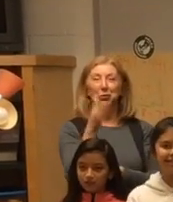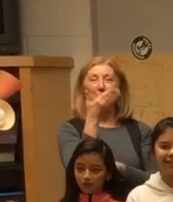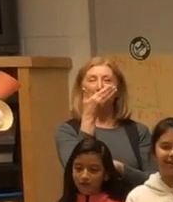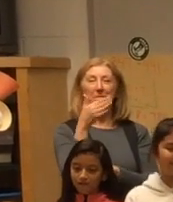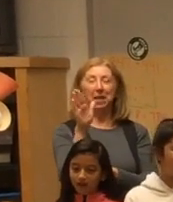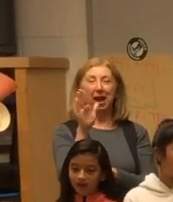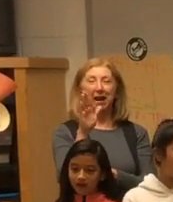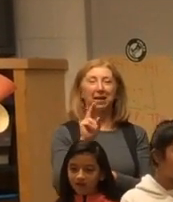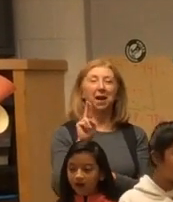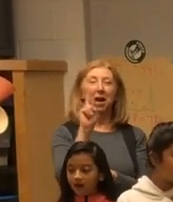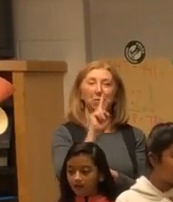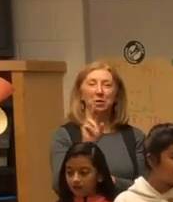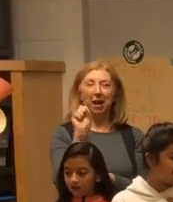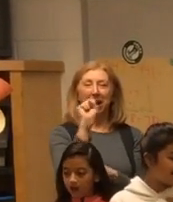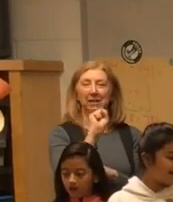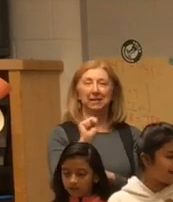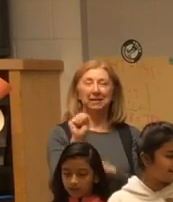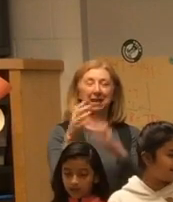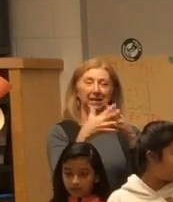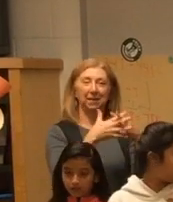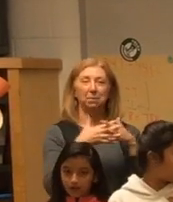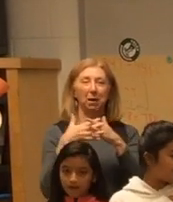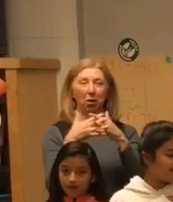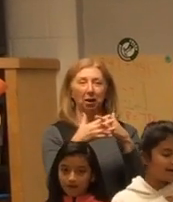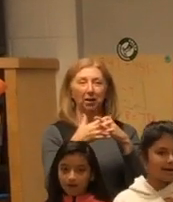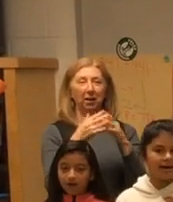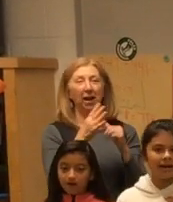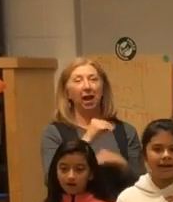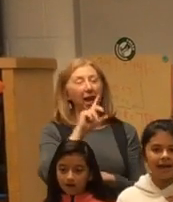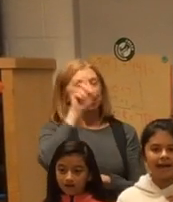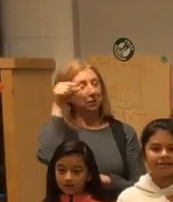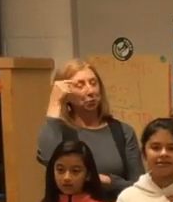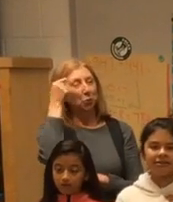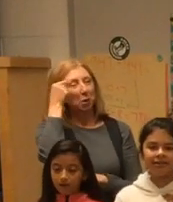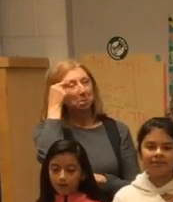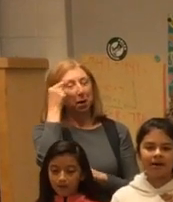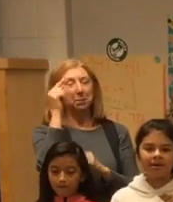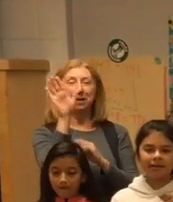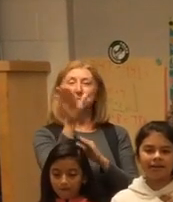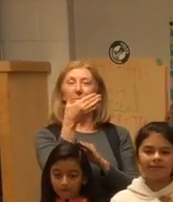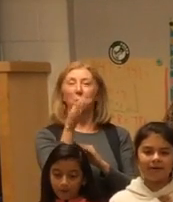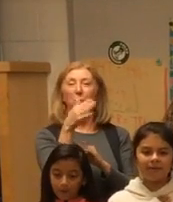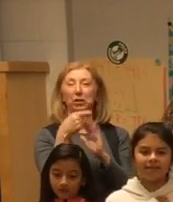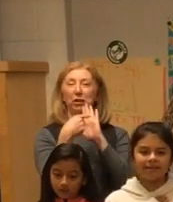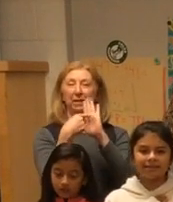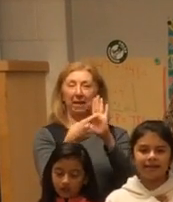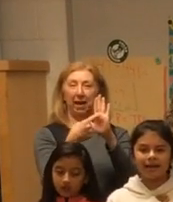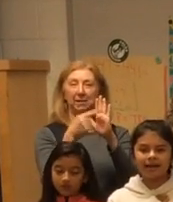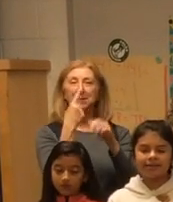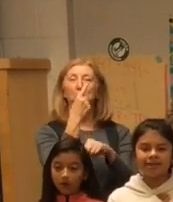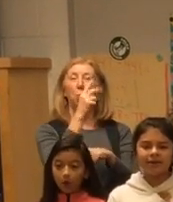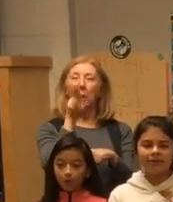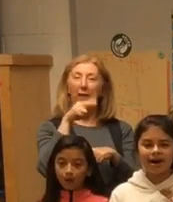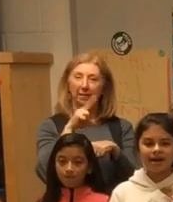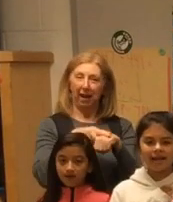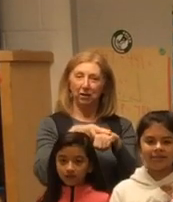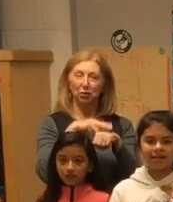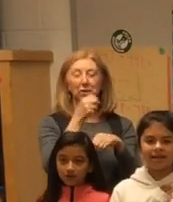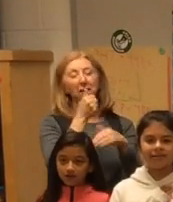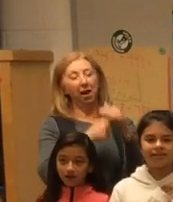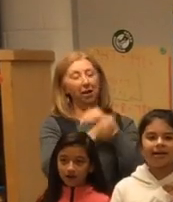I pledge allegiance to the flag of the United States of America and to the republic for which it stands,